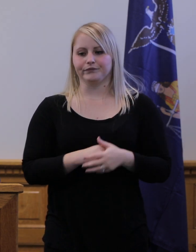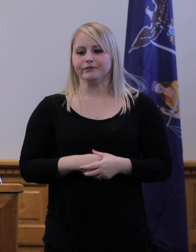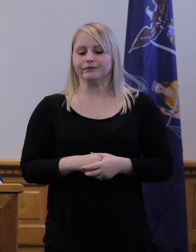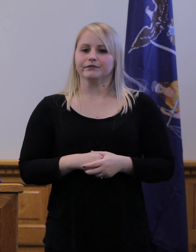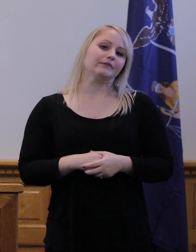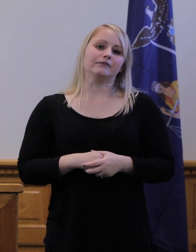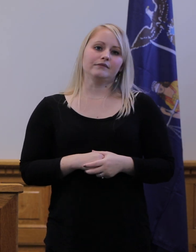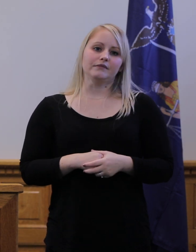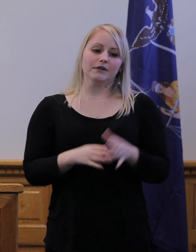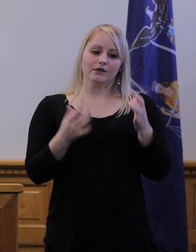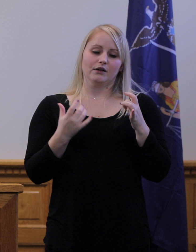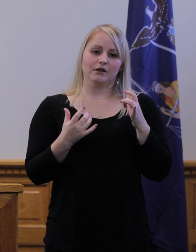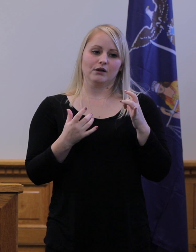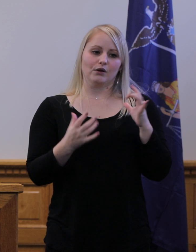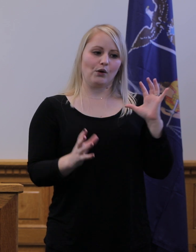We've had